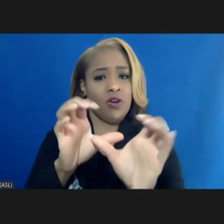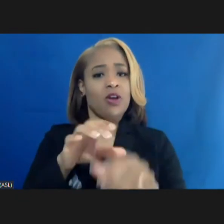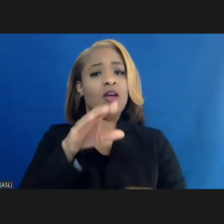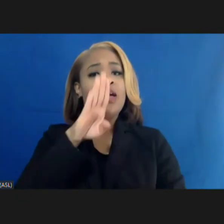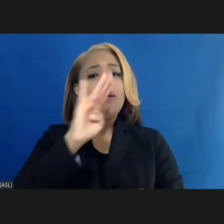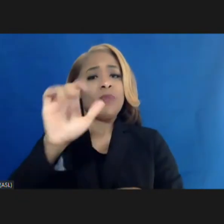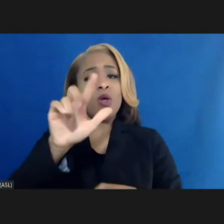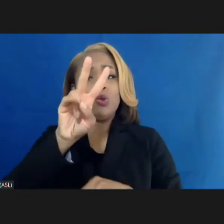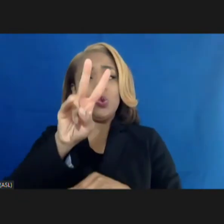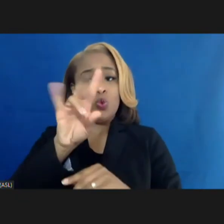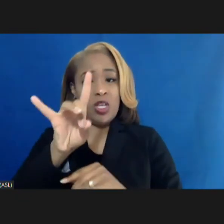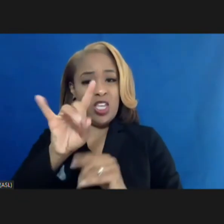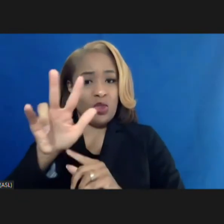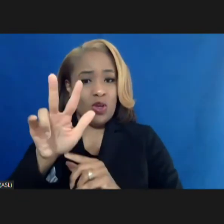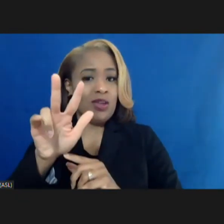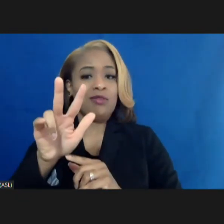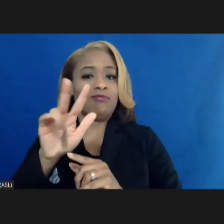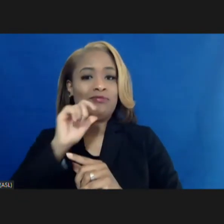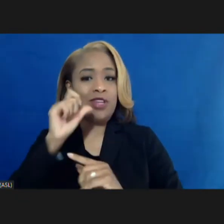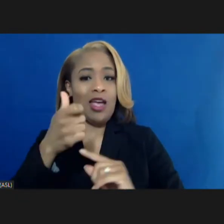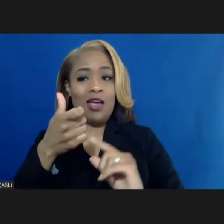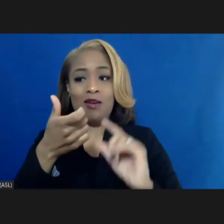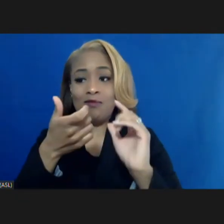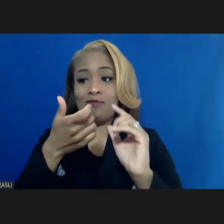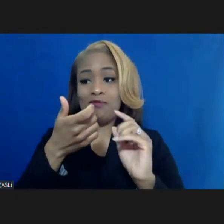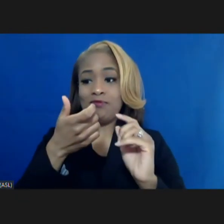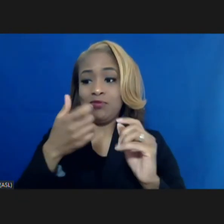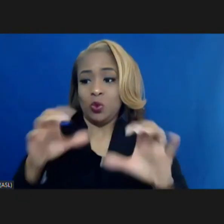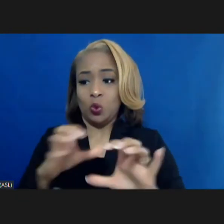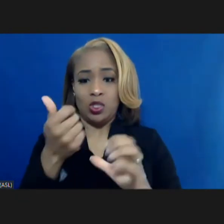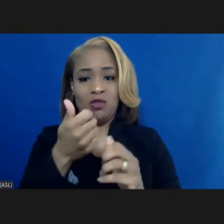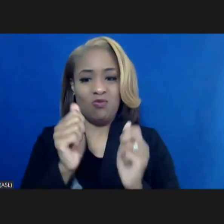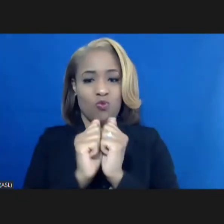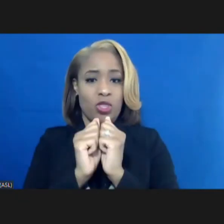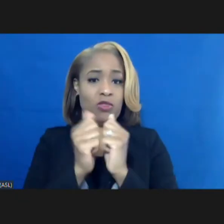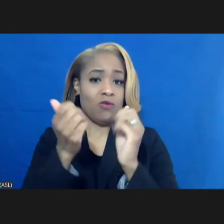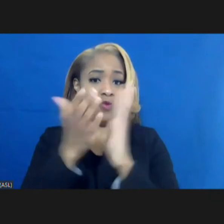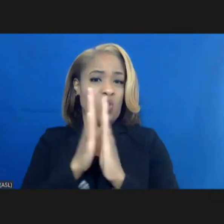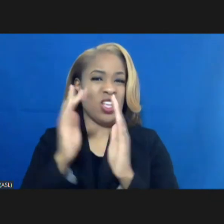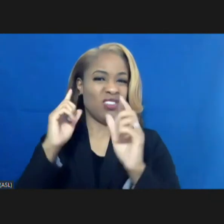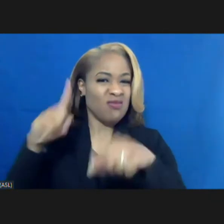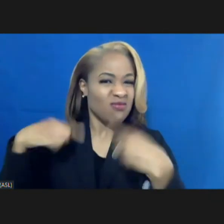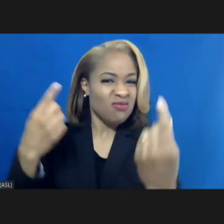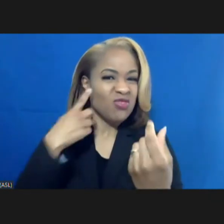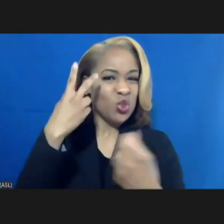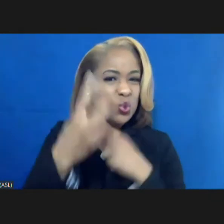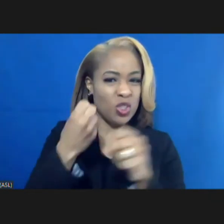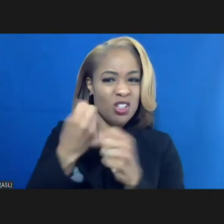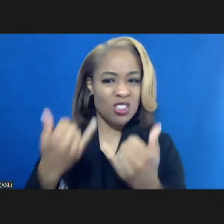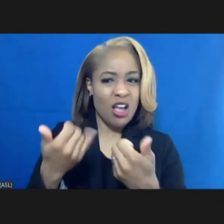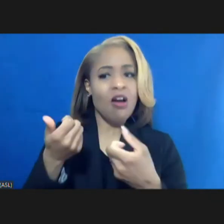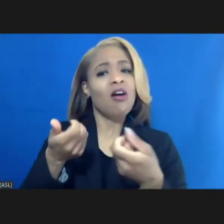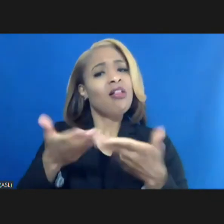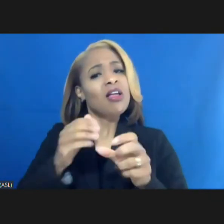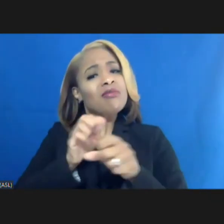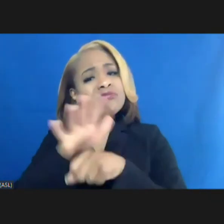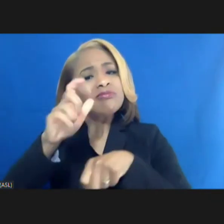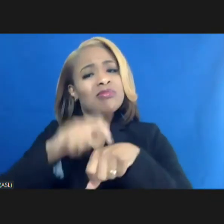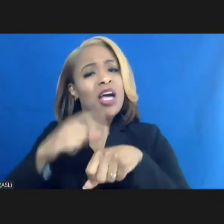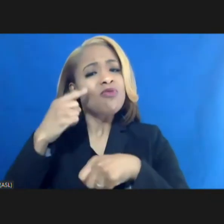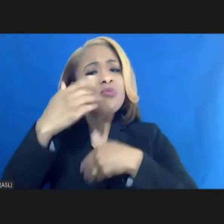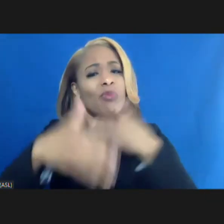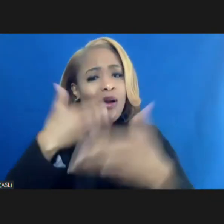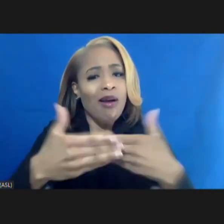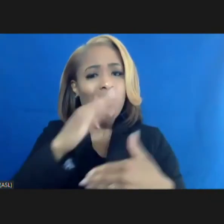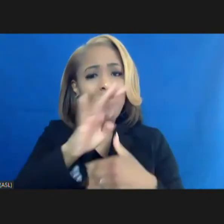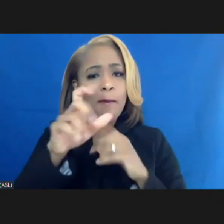fails to act on the requests that clerks and I have made over 2 years now to apply ample time of pre-processing for absentee ballots.